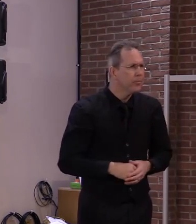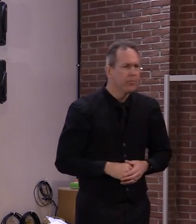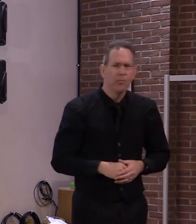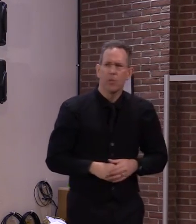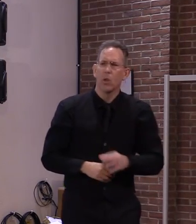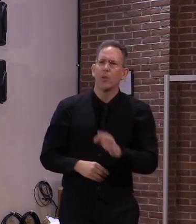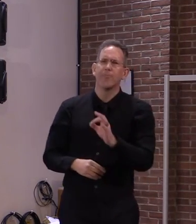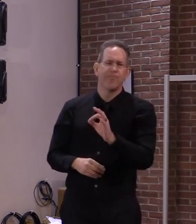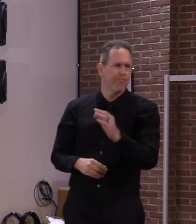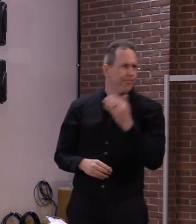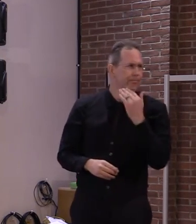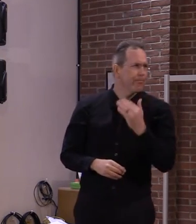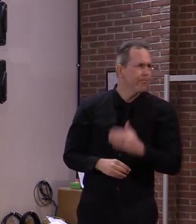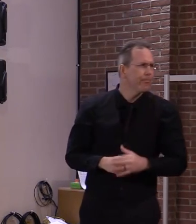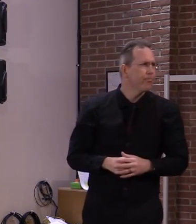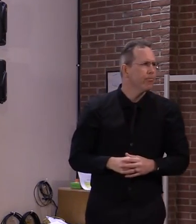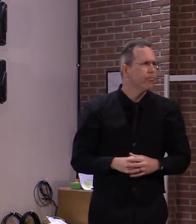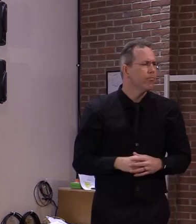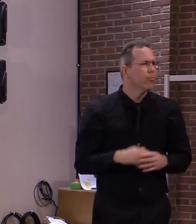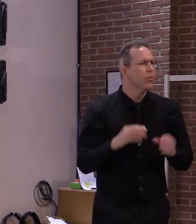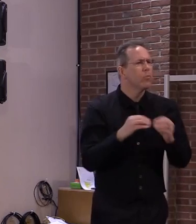Andrew, Caledonian